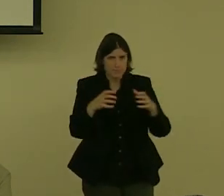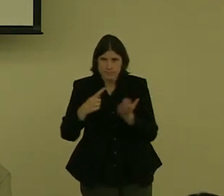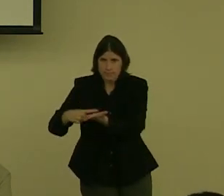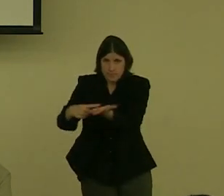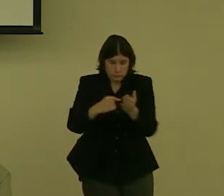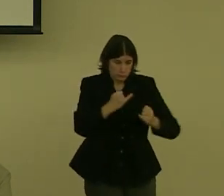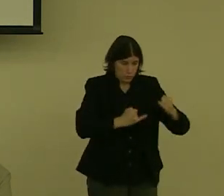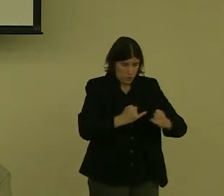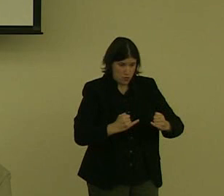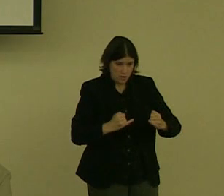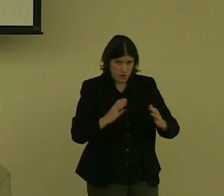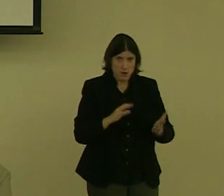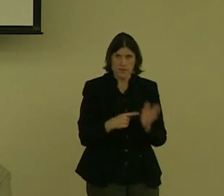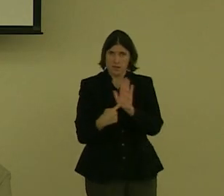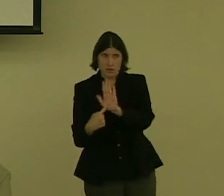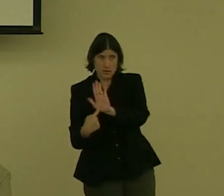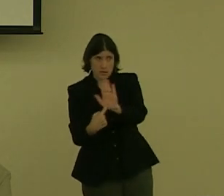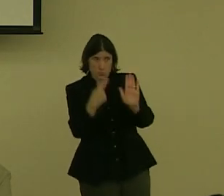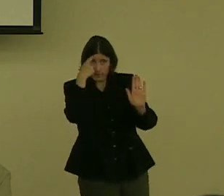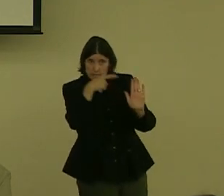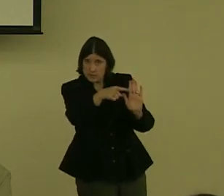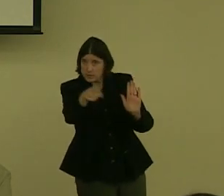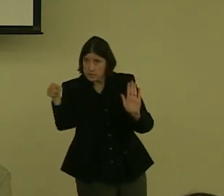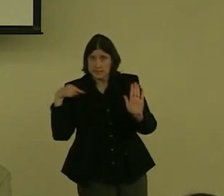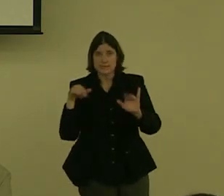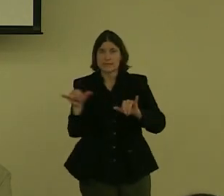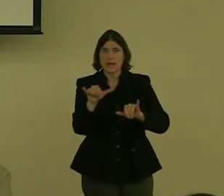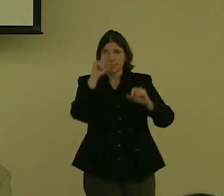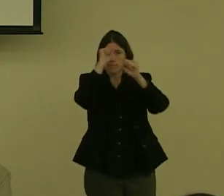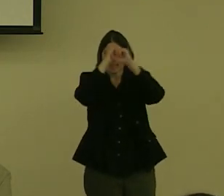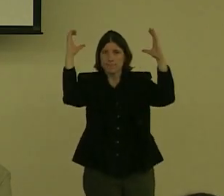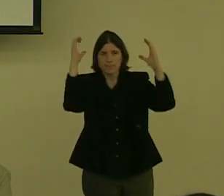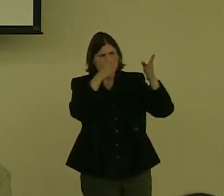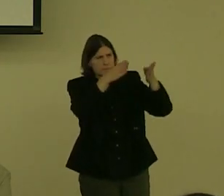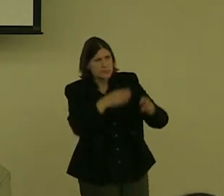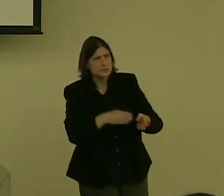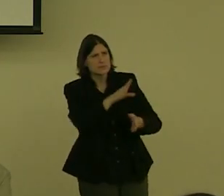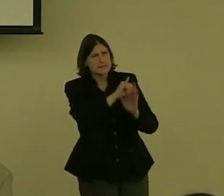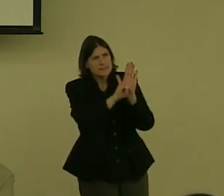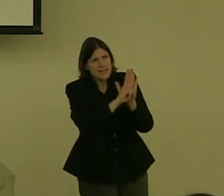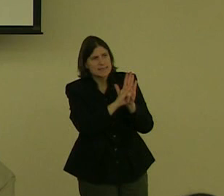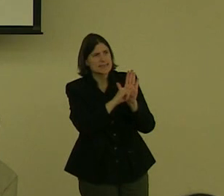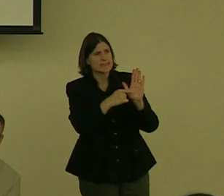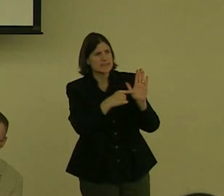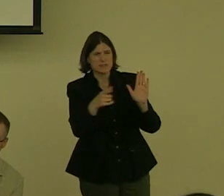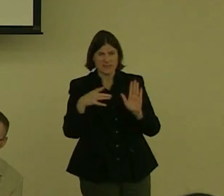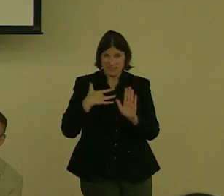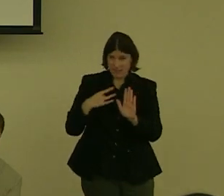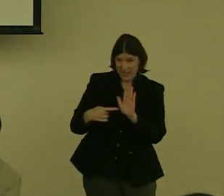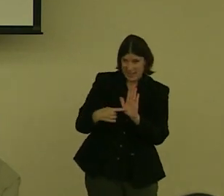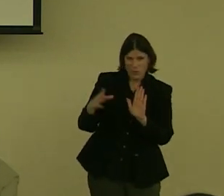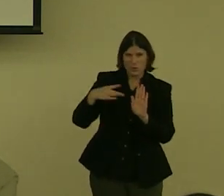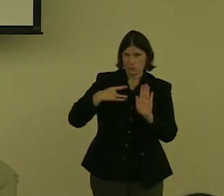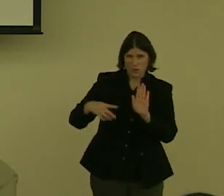about who is actually shaping this character. If I just pin it on Chris Claremont, well, that could